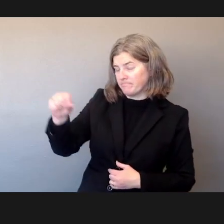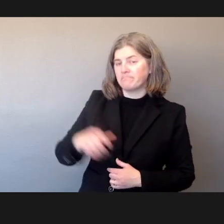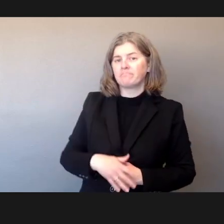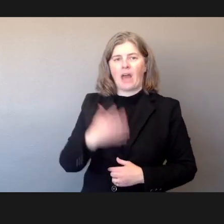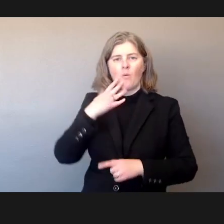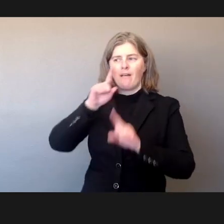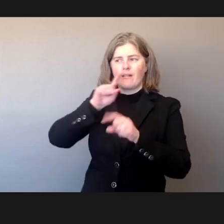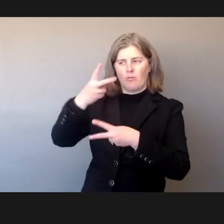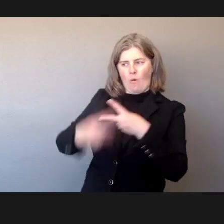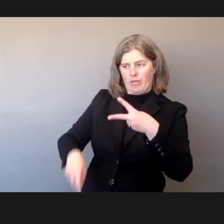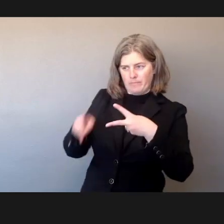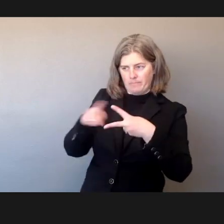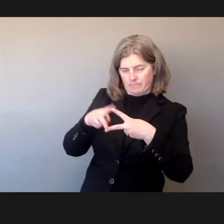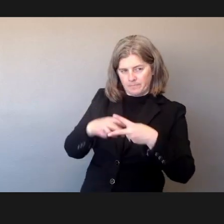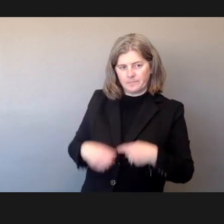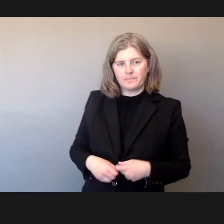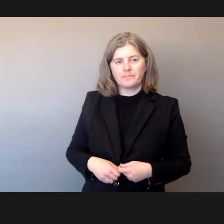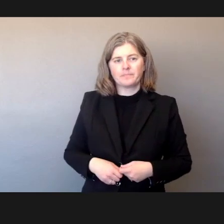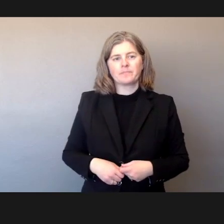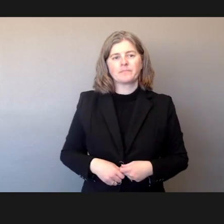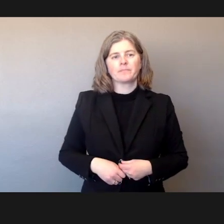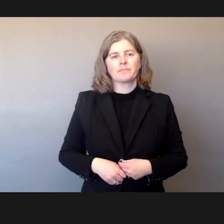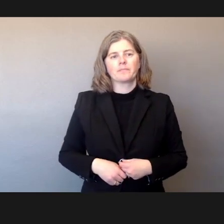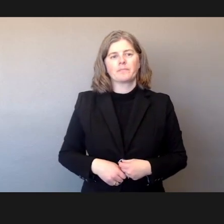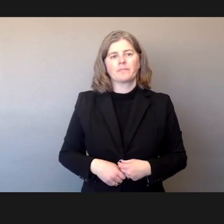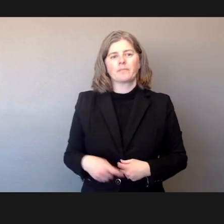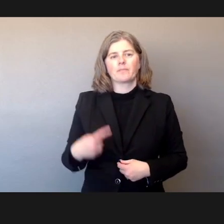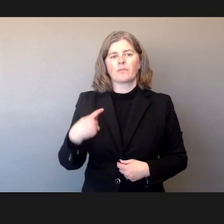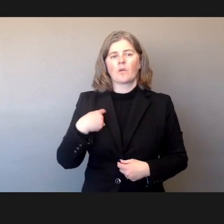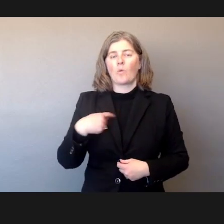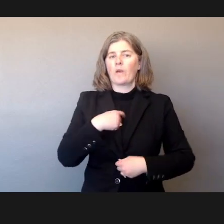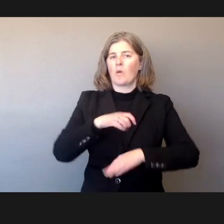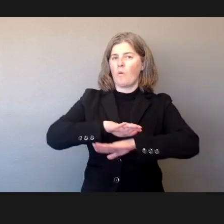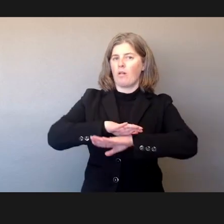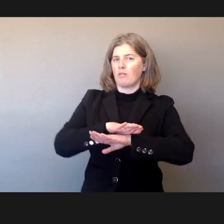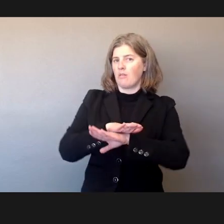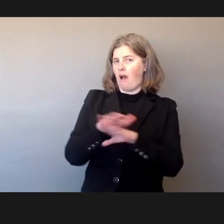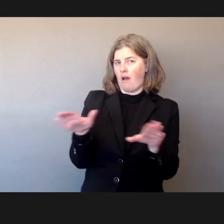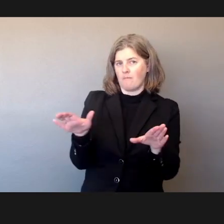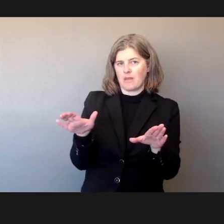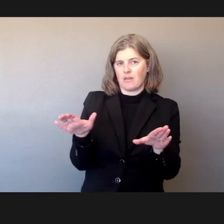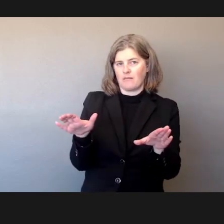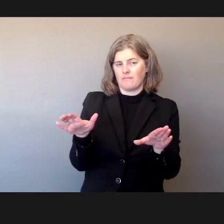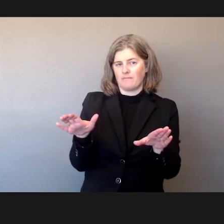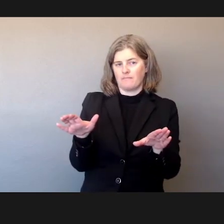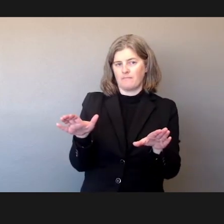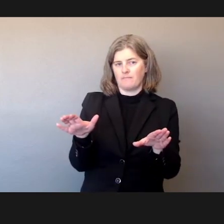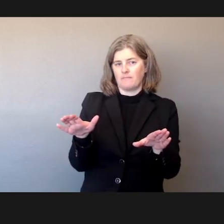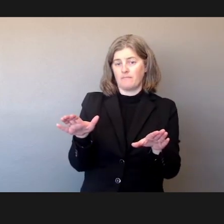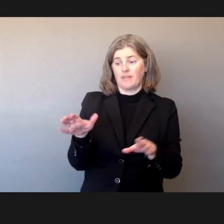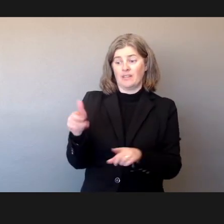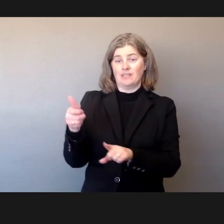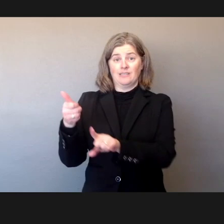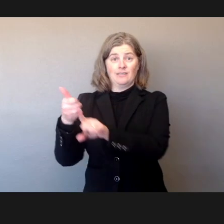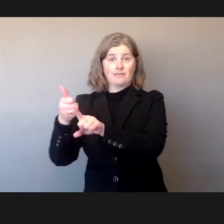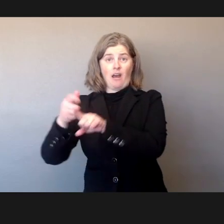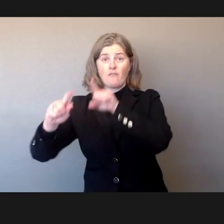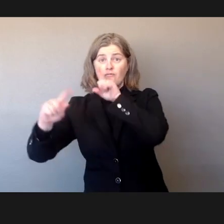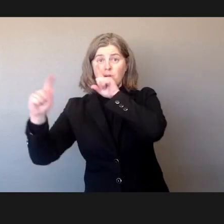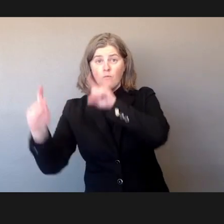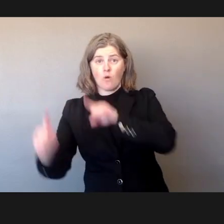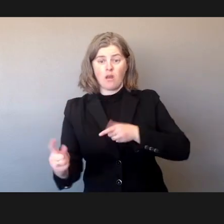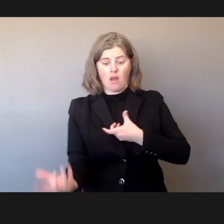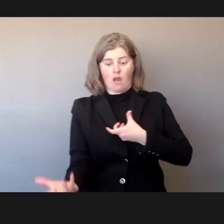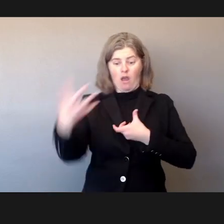answer them both. We will not be reporting self-reported tests in our